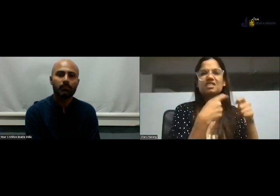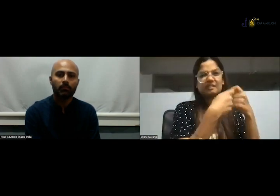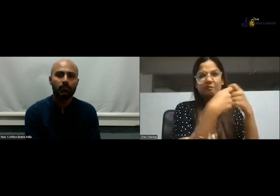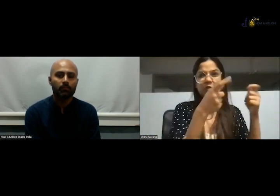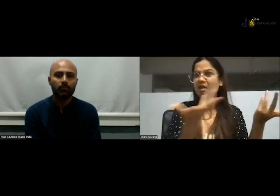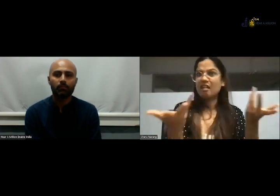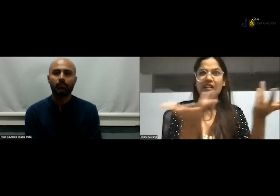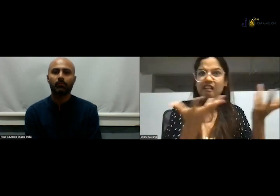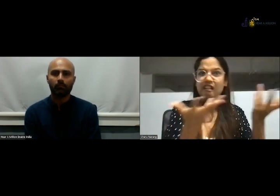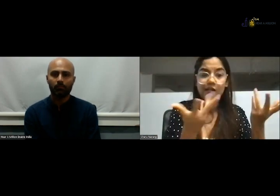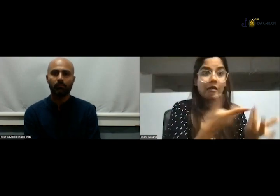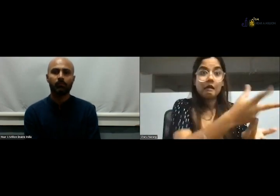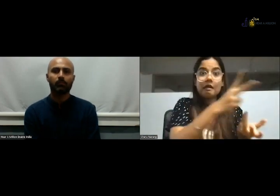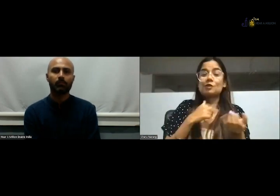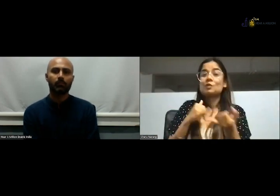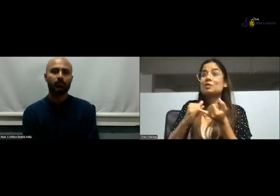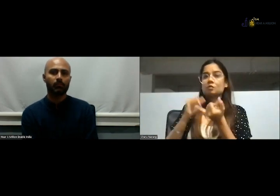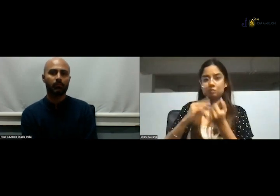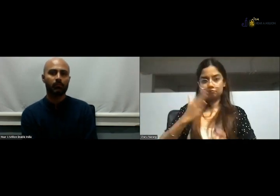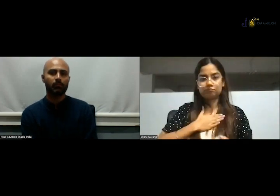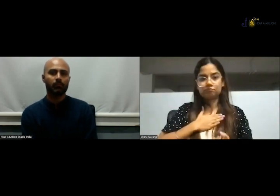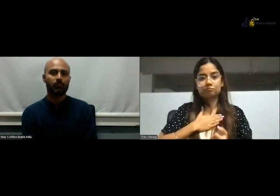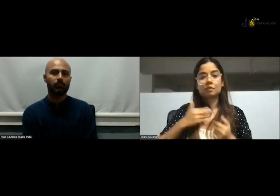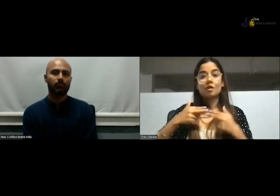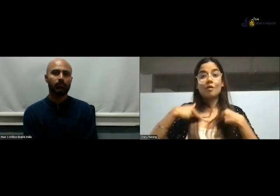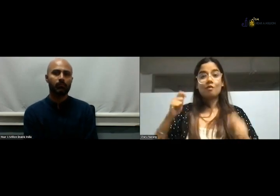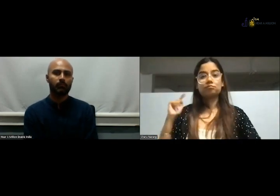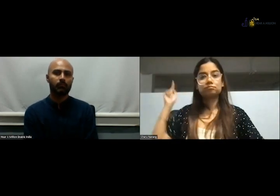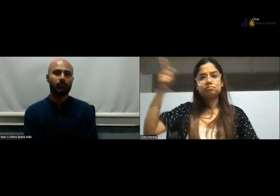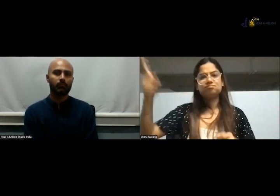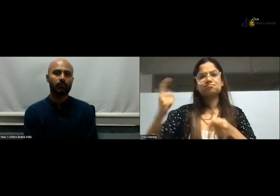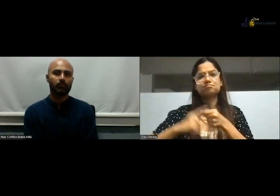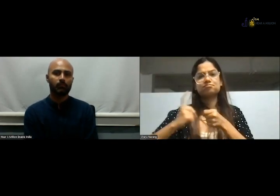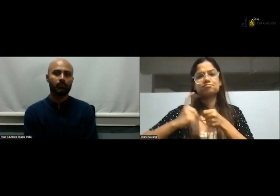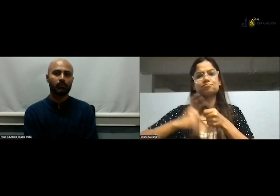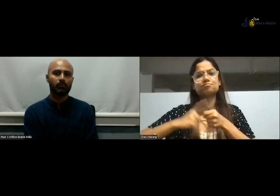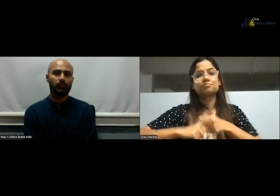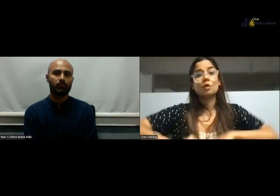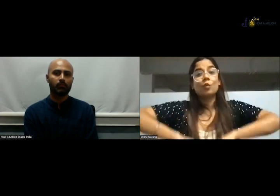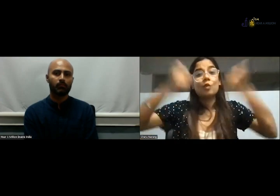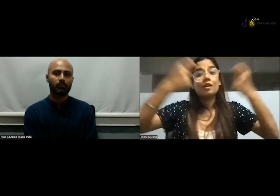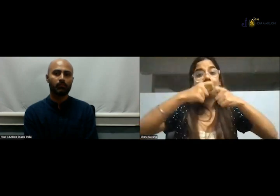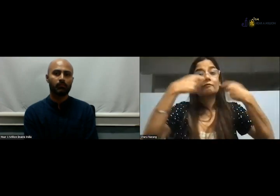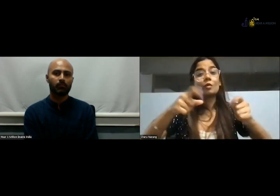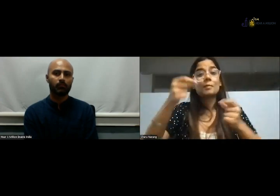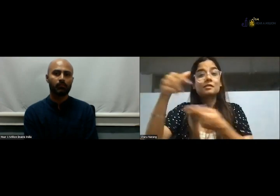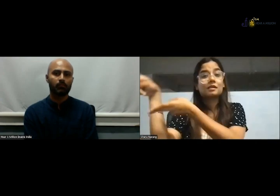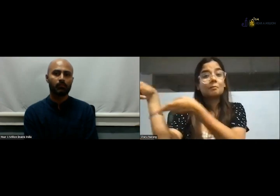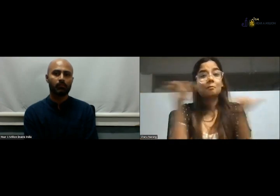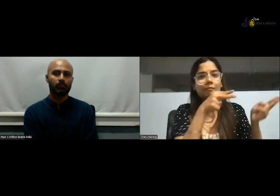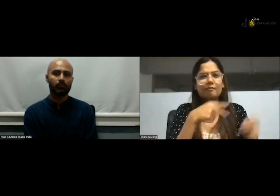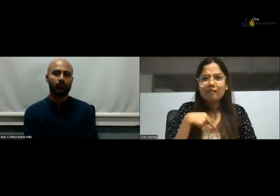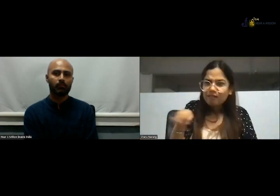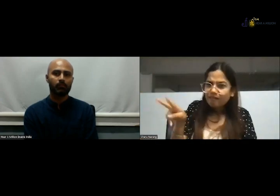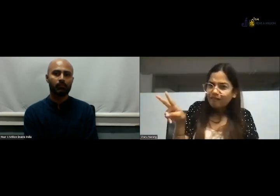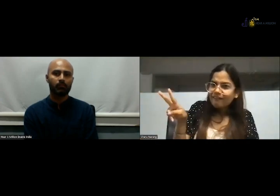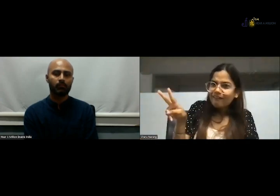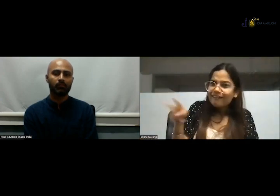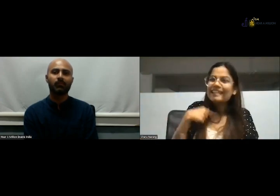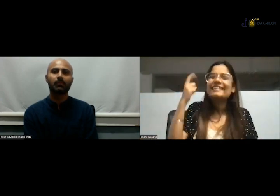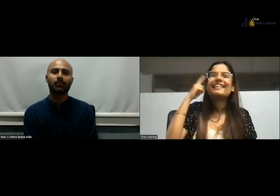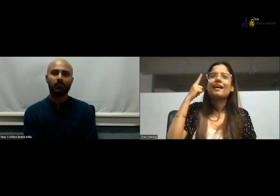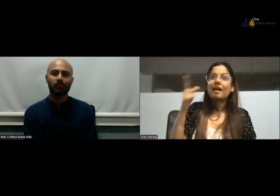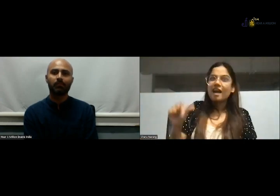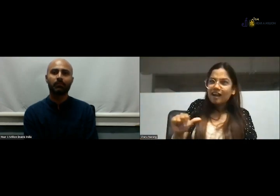have experience. There was a divorce case, and I took that case to Sudamini, and I asked